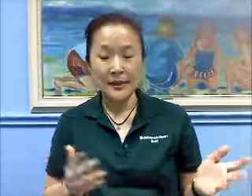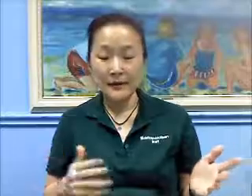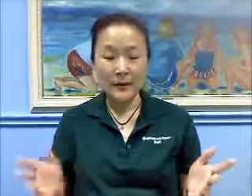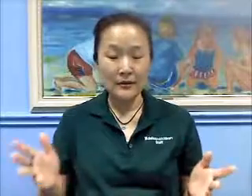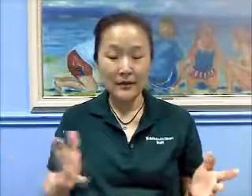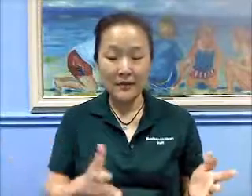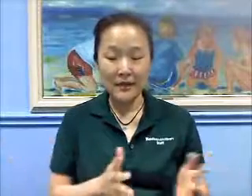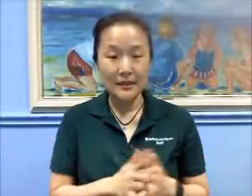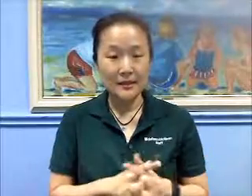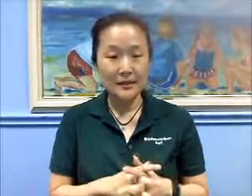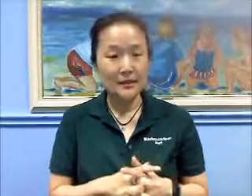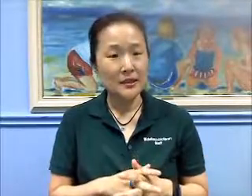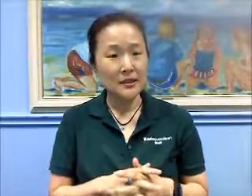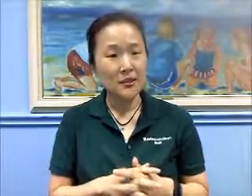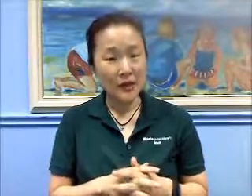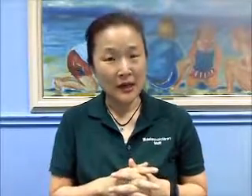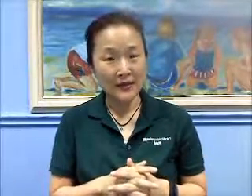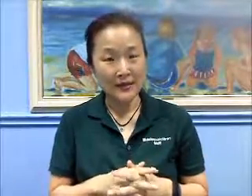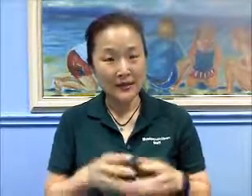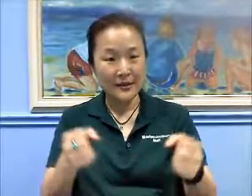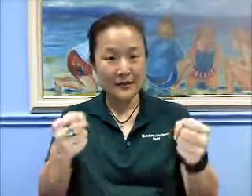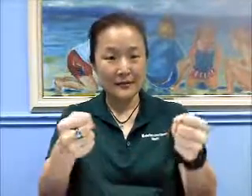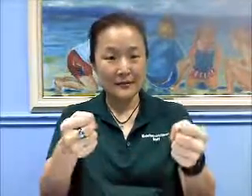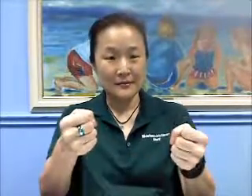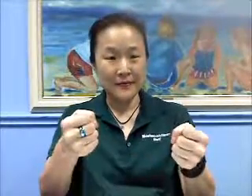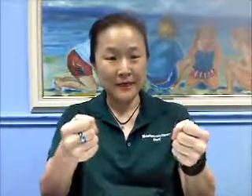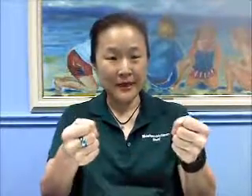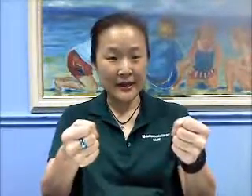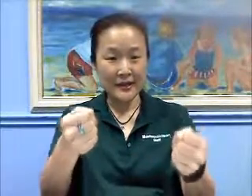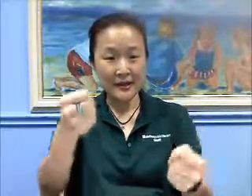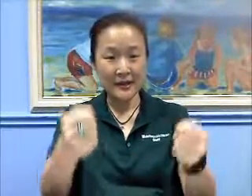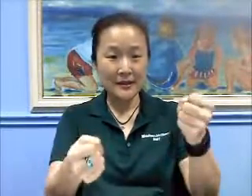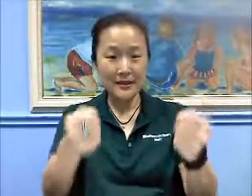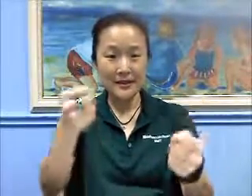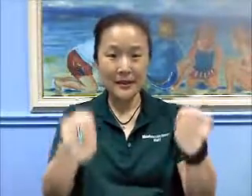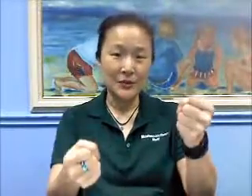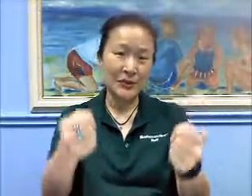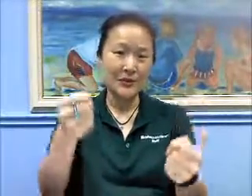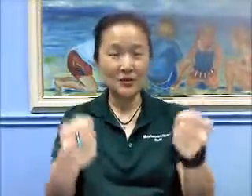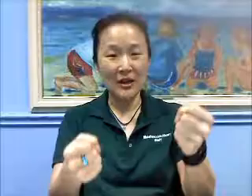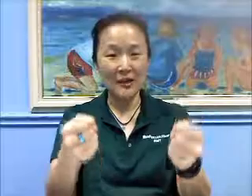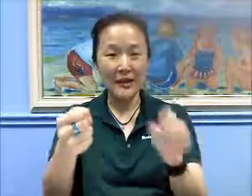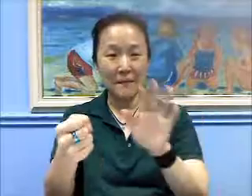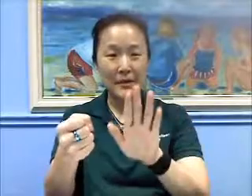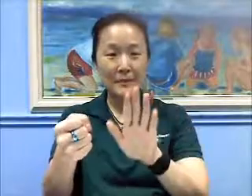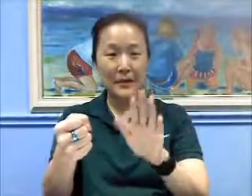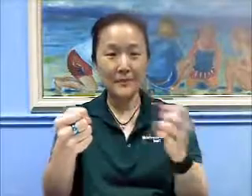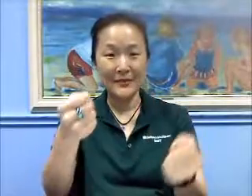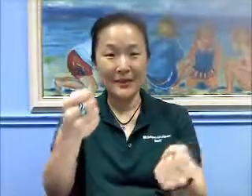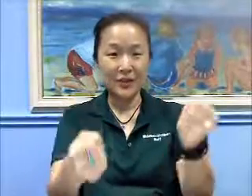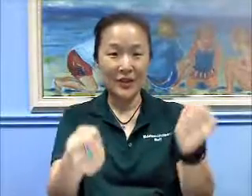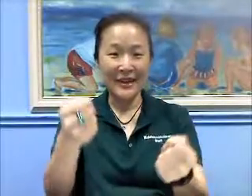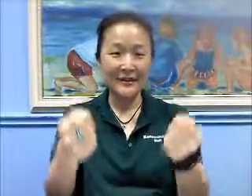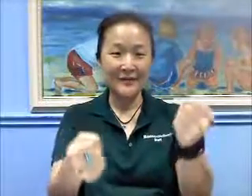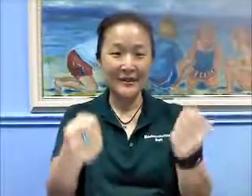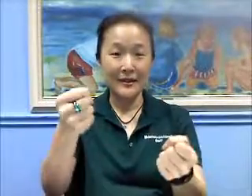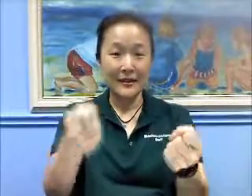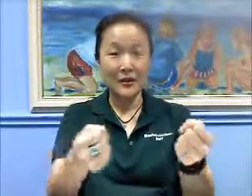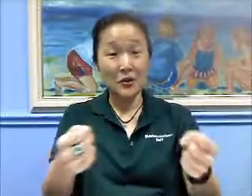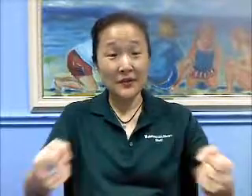get around these places, you need to drive. So you take your hands like this and pretend you're driving. Beep, beep, drive. Or if